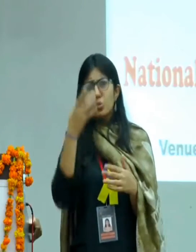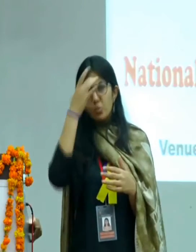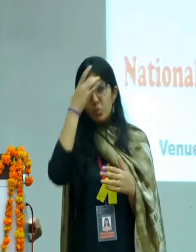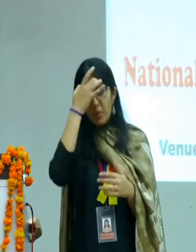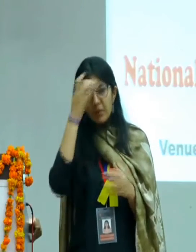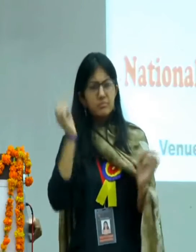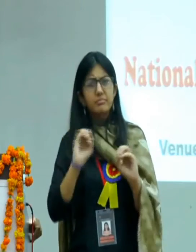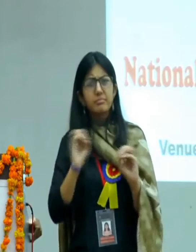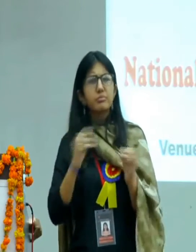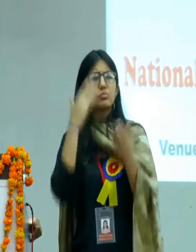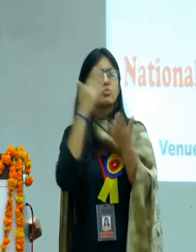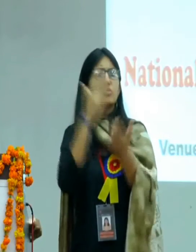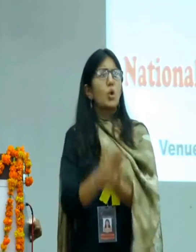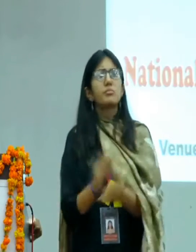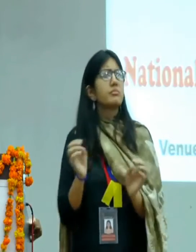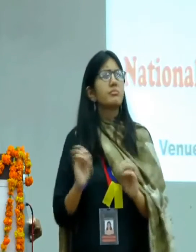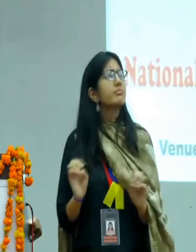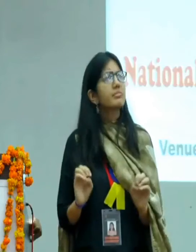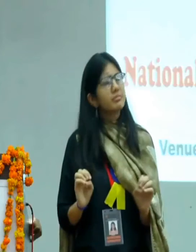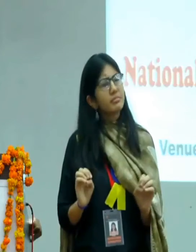any arsenal